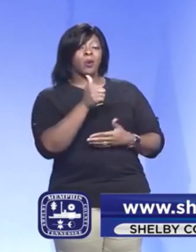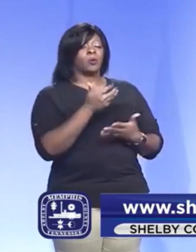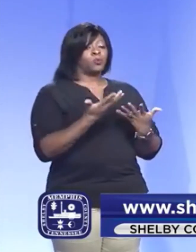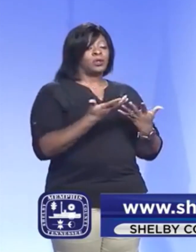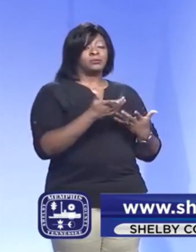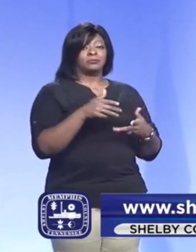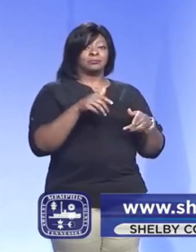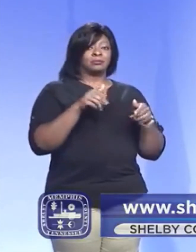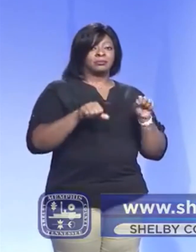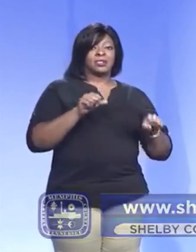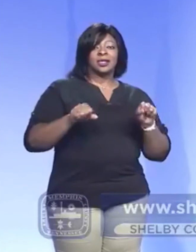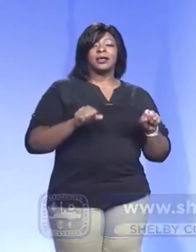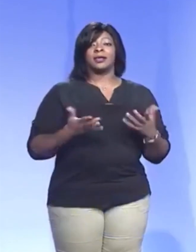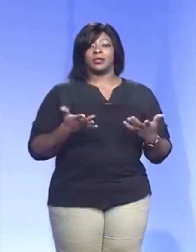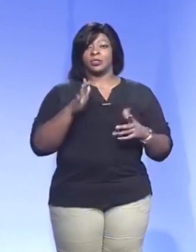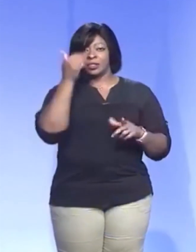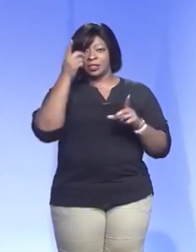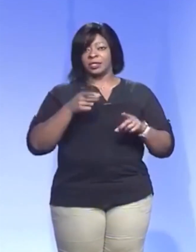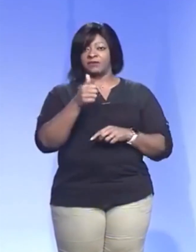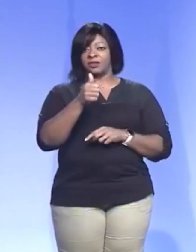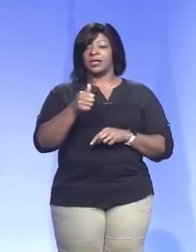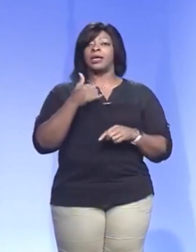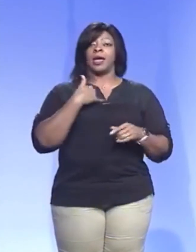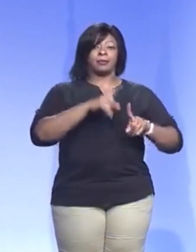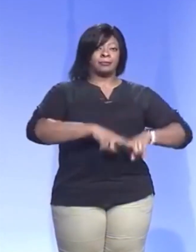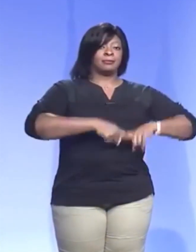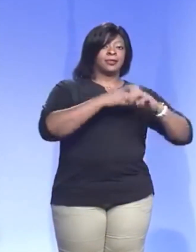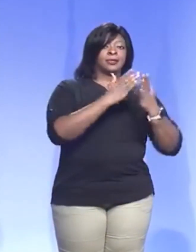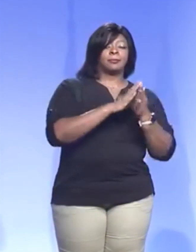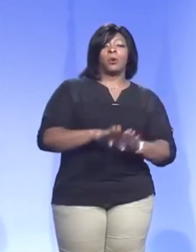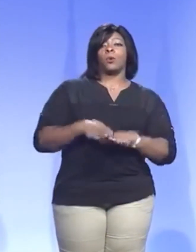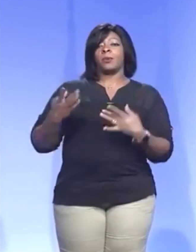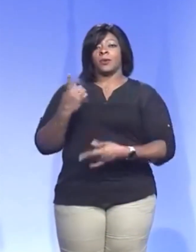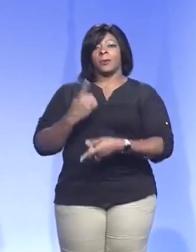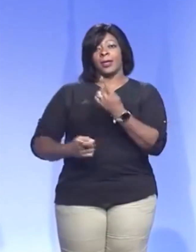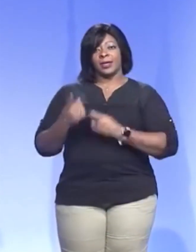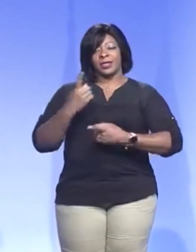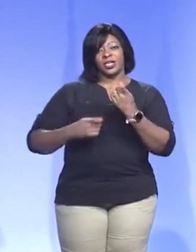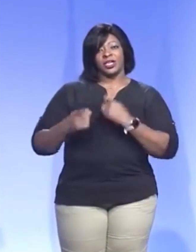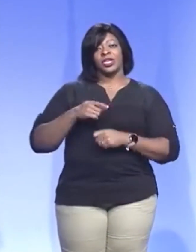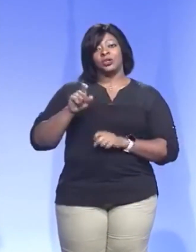not. With that, I will stop and entertain any questions that you may have.